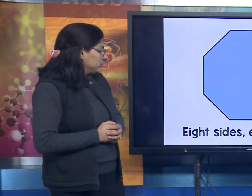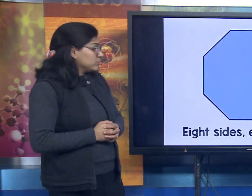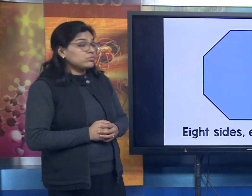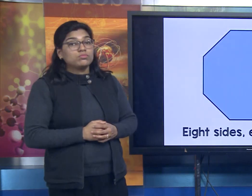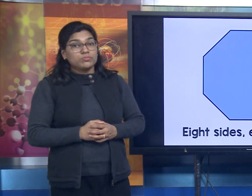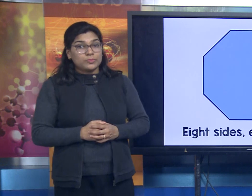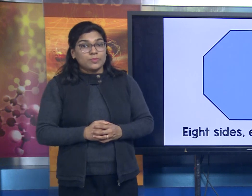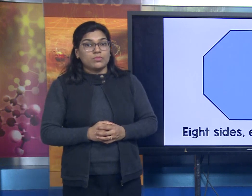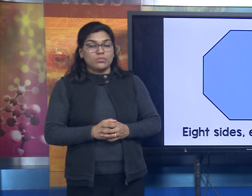Now let us move further.